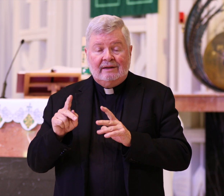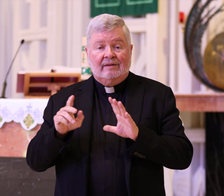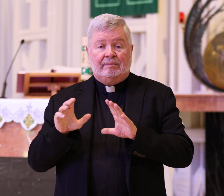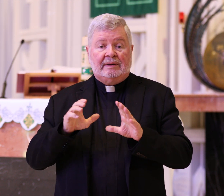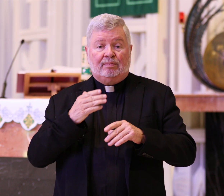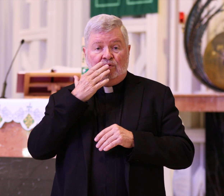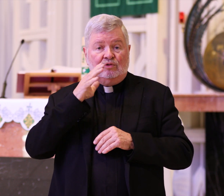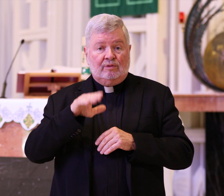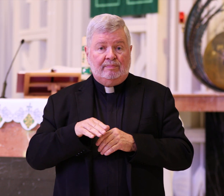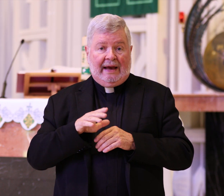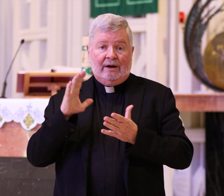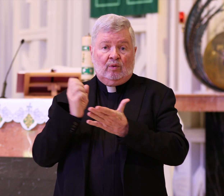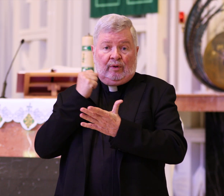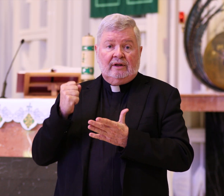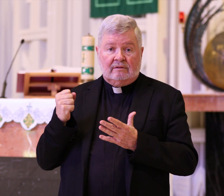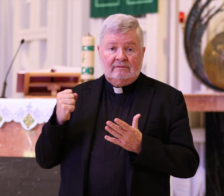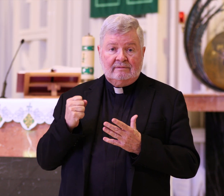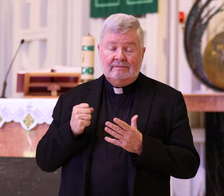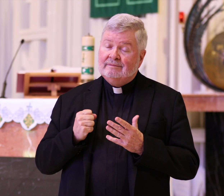the people who do bad will win.